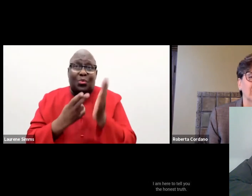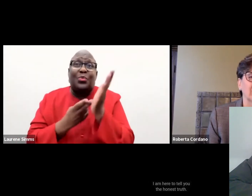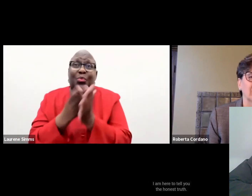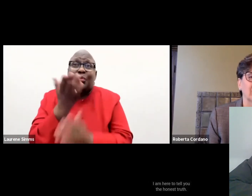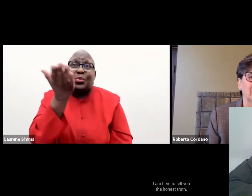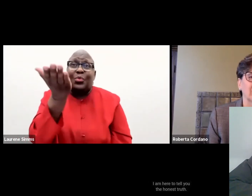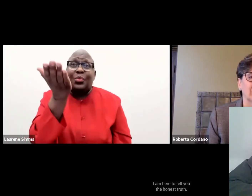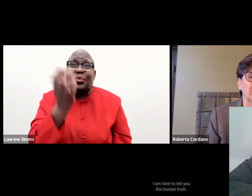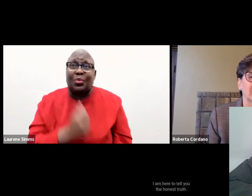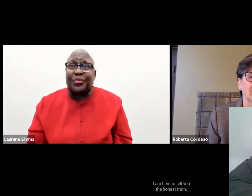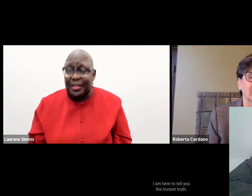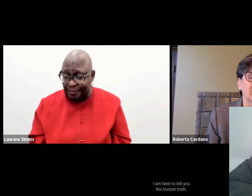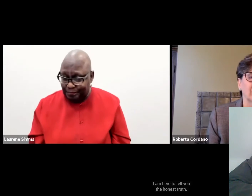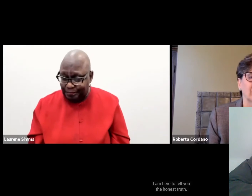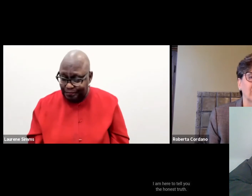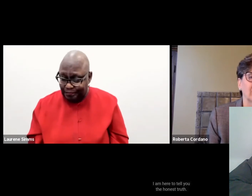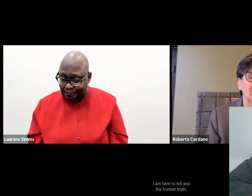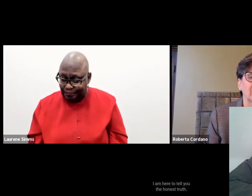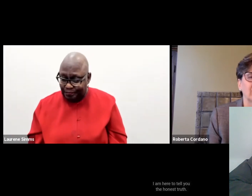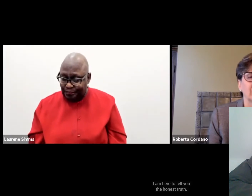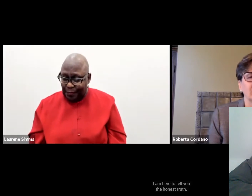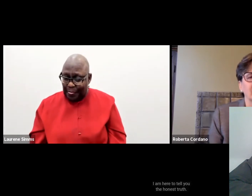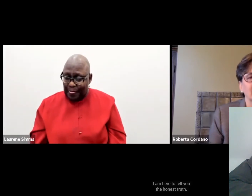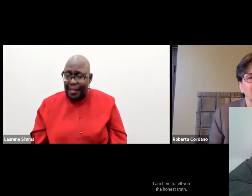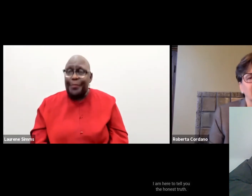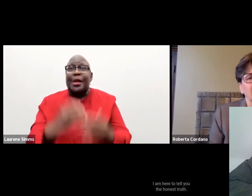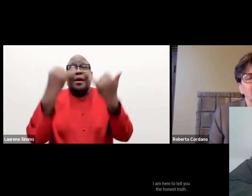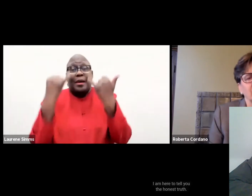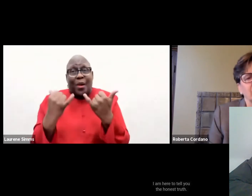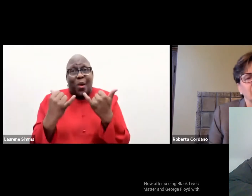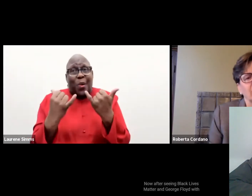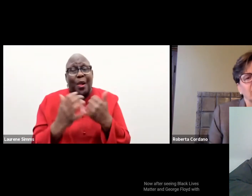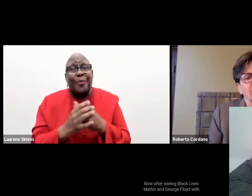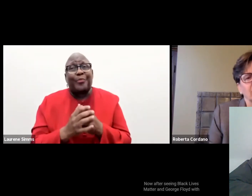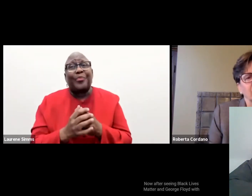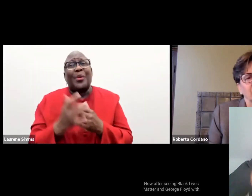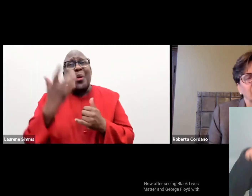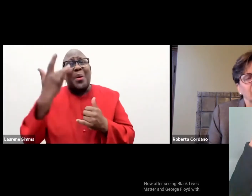I want to tell you myself that this is honest truth.